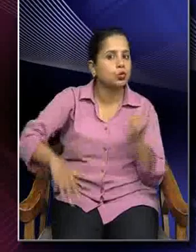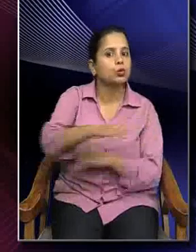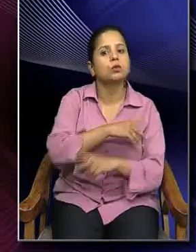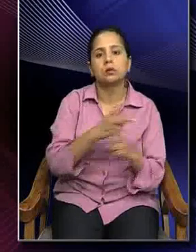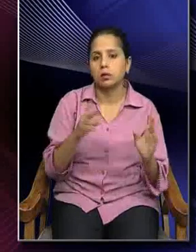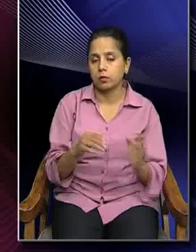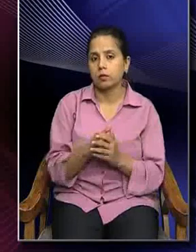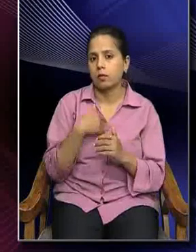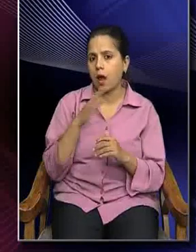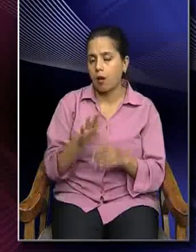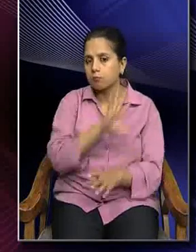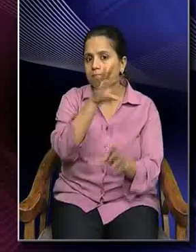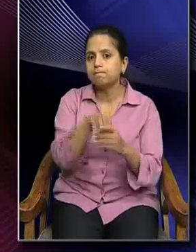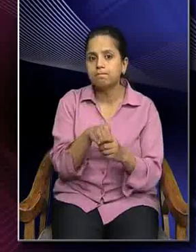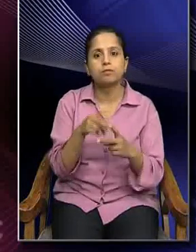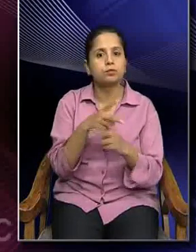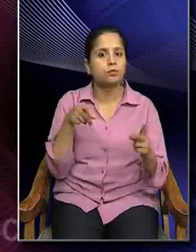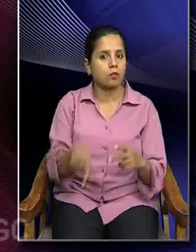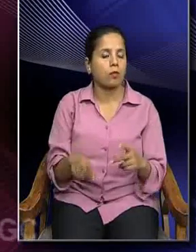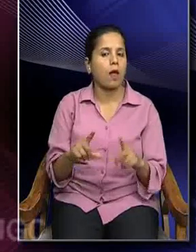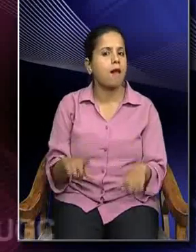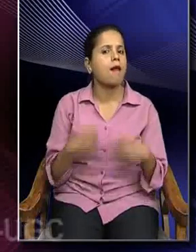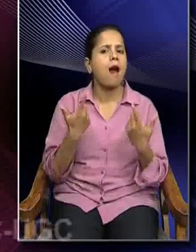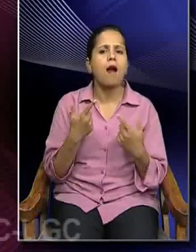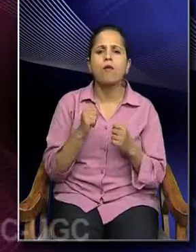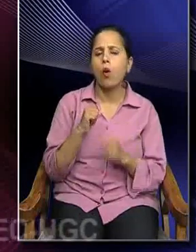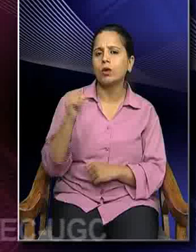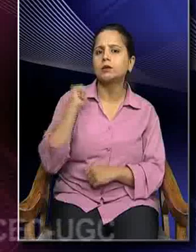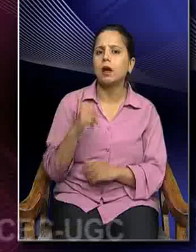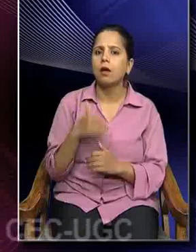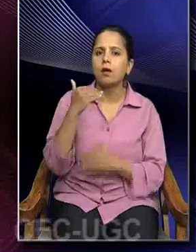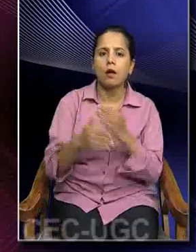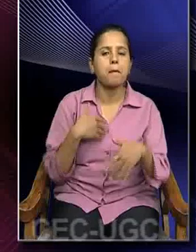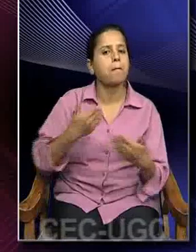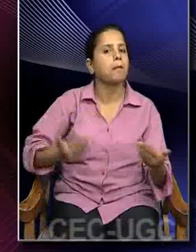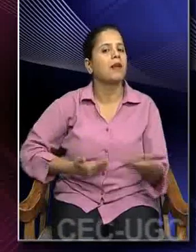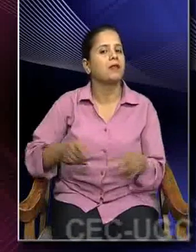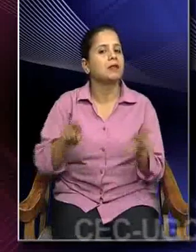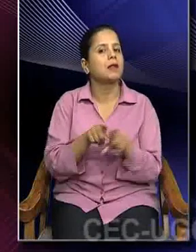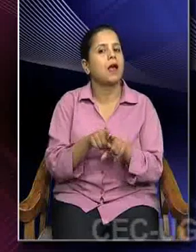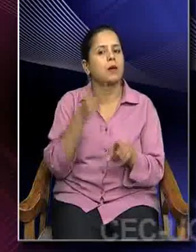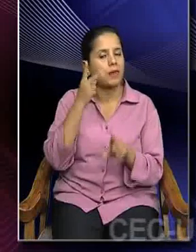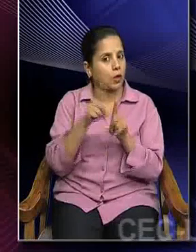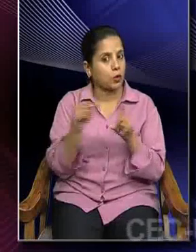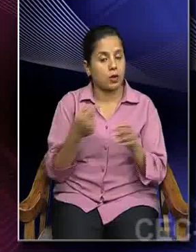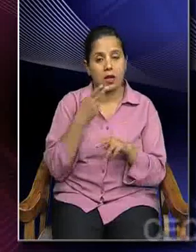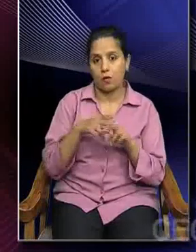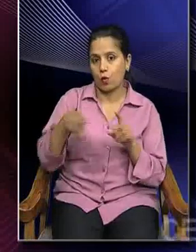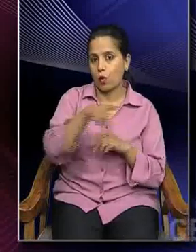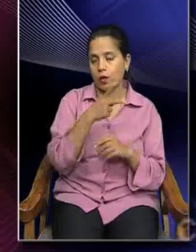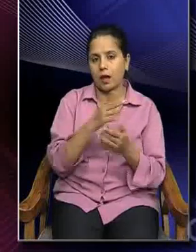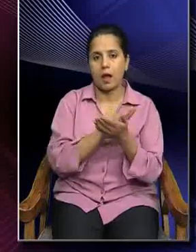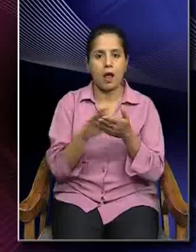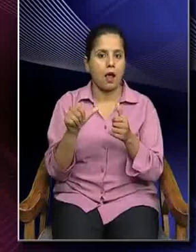and we integrate it into our lifestyle and we behave accordingly. So if you look into the habitus